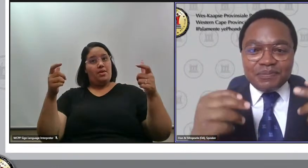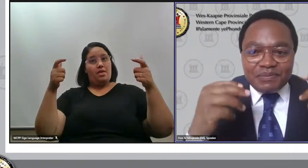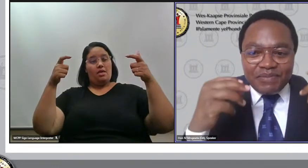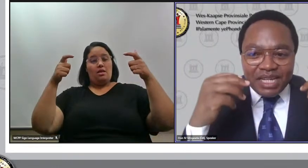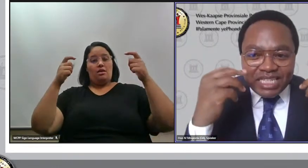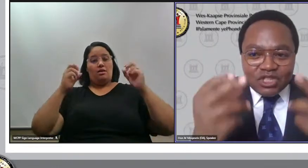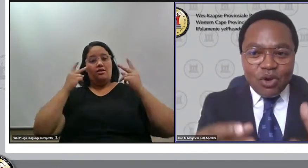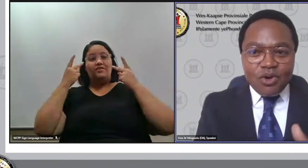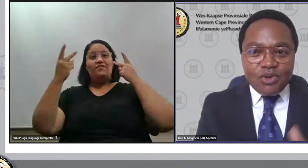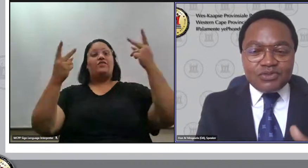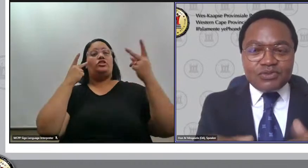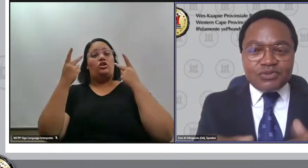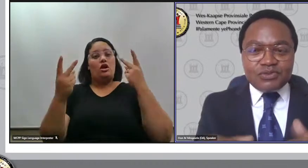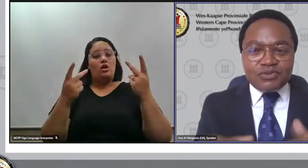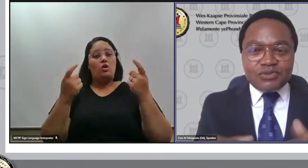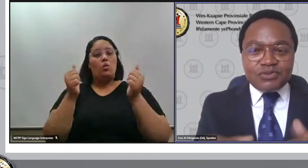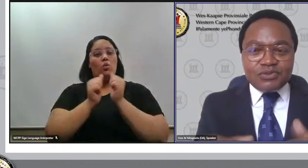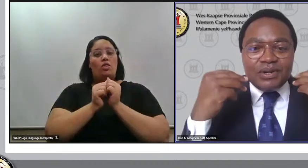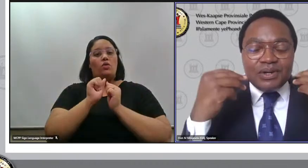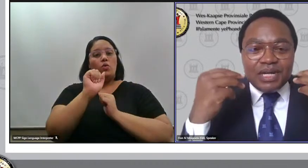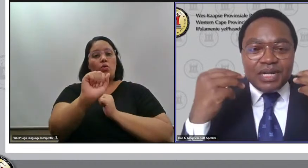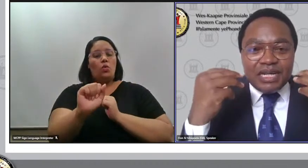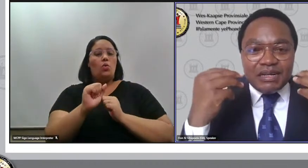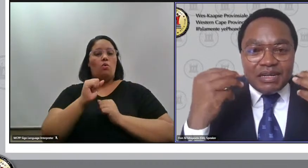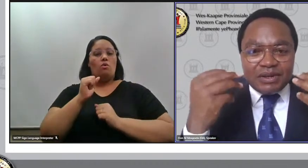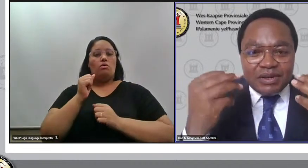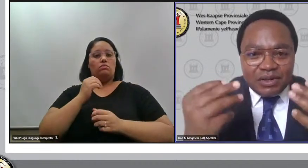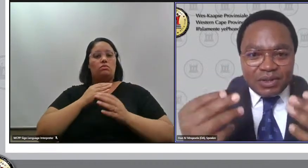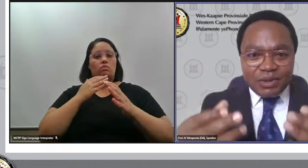your resolve, with your